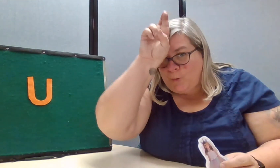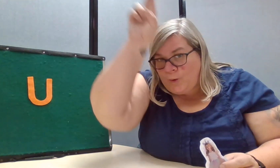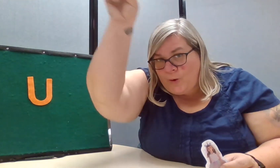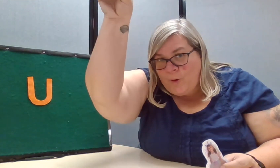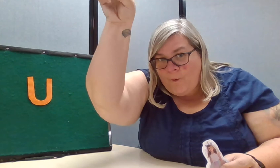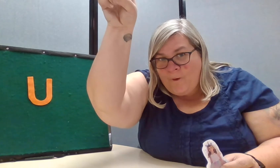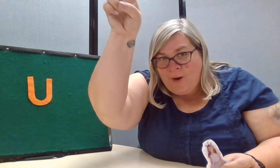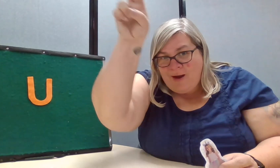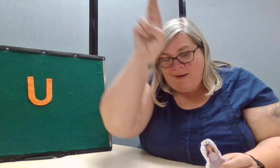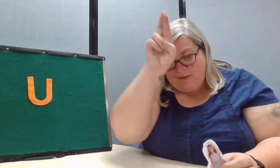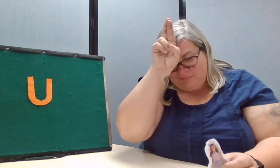Unicorn.